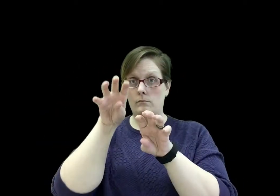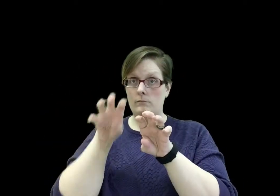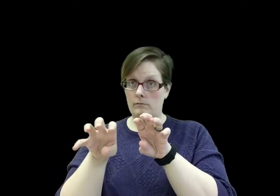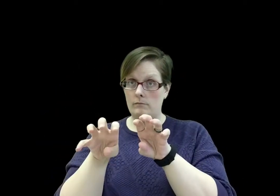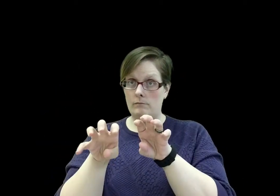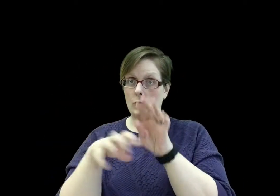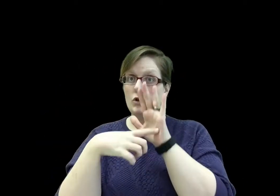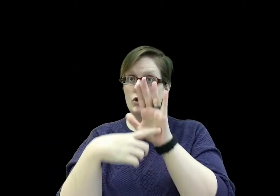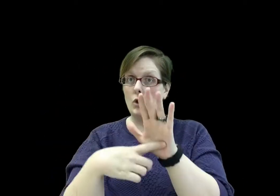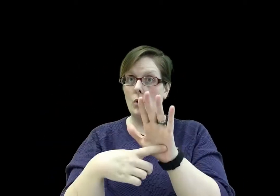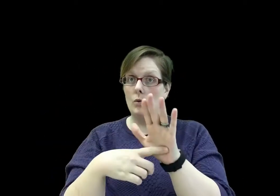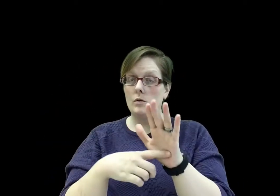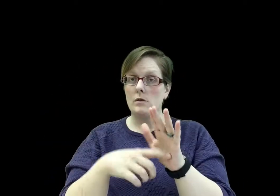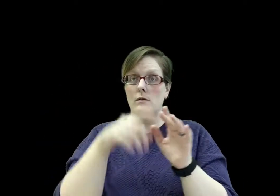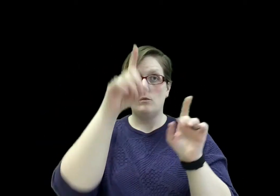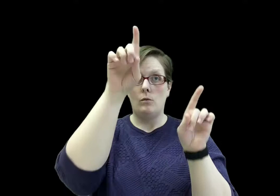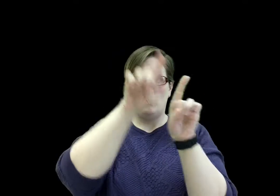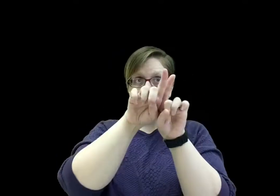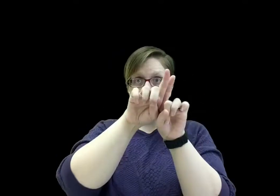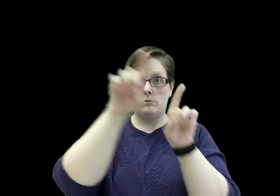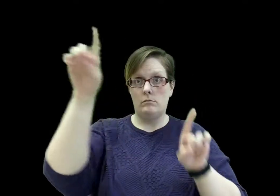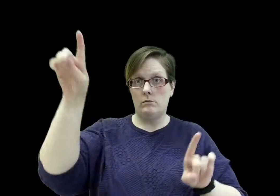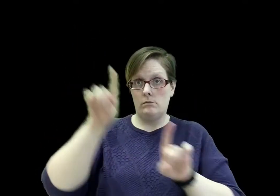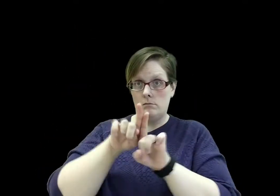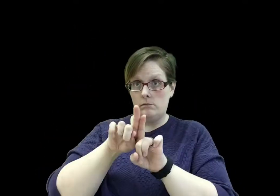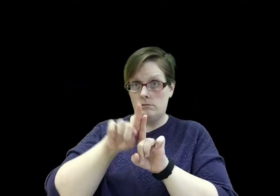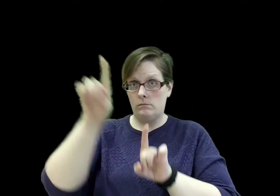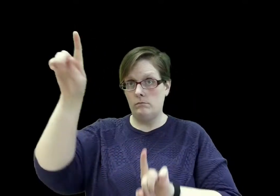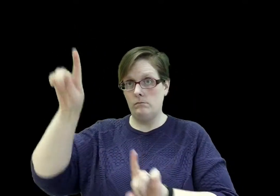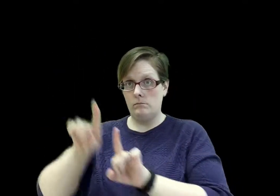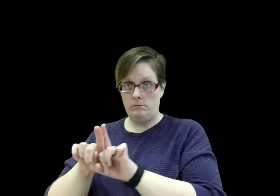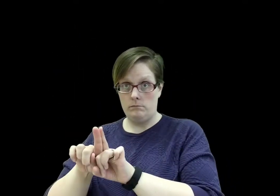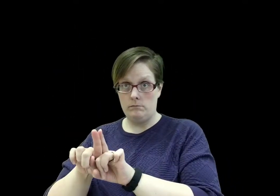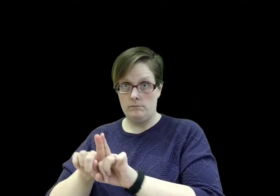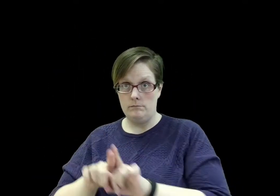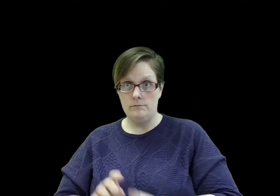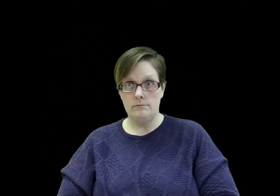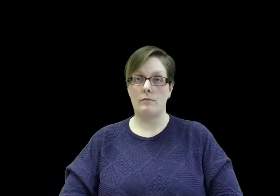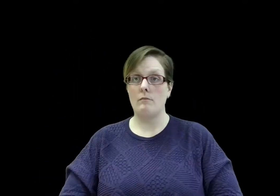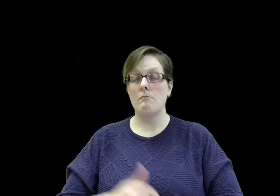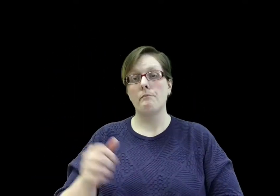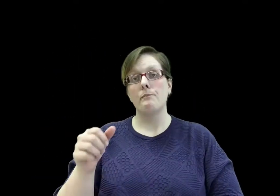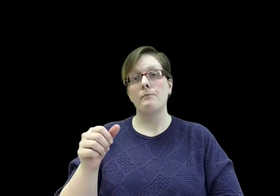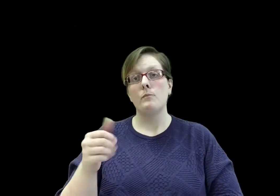the side, and then the boxes fill in with all the different combinations of the genes.